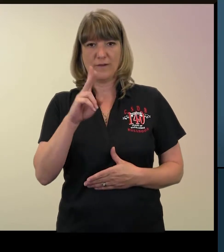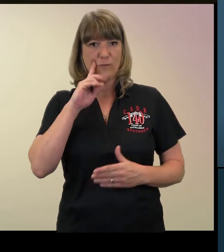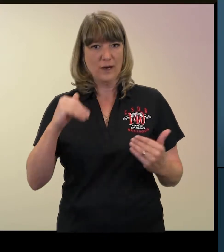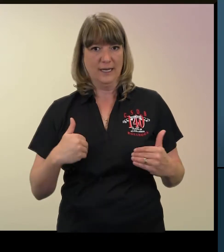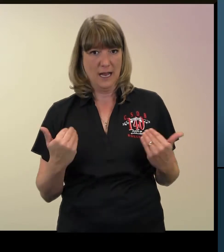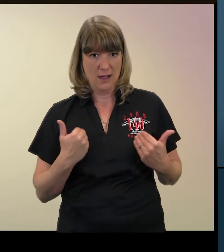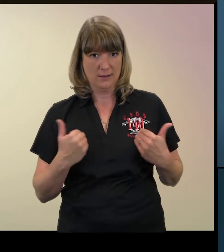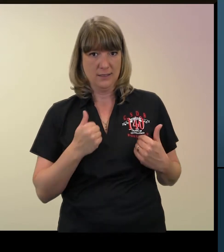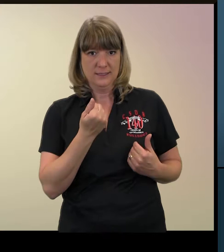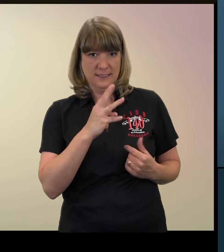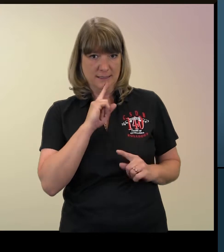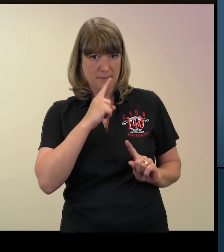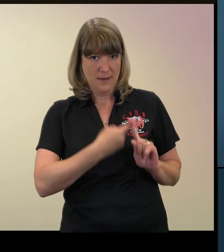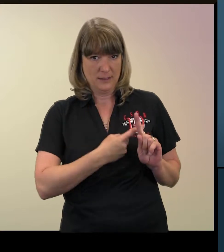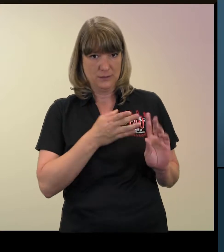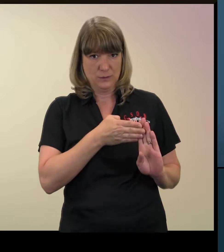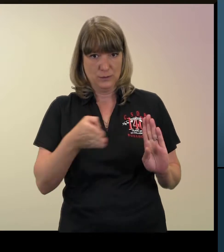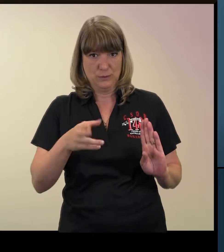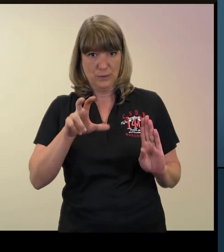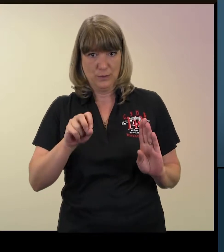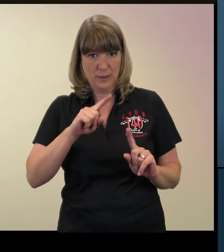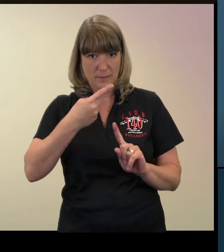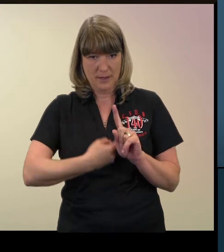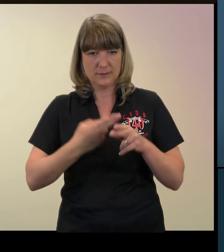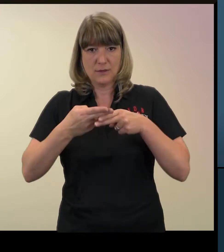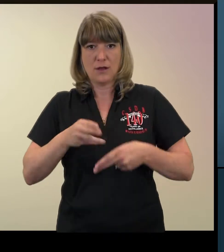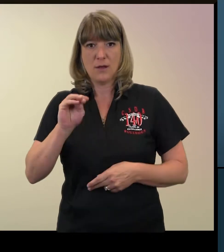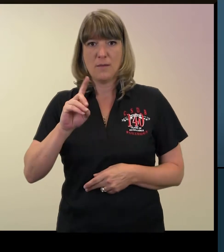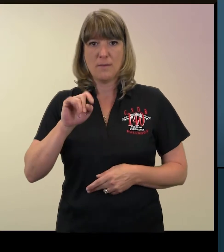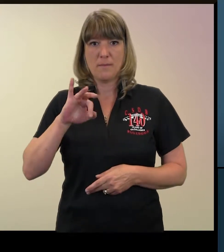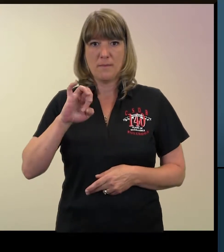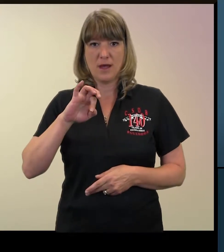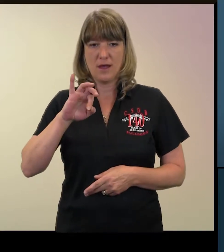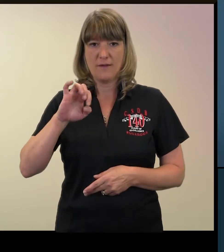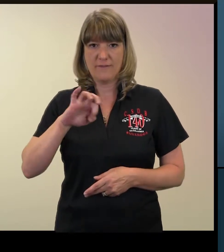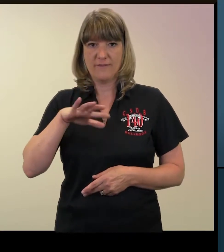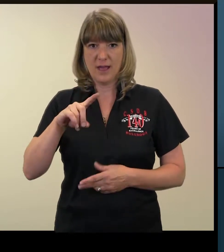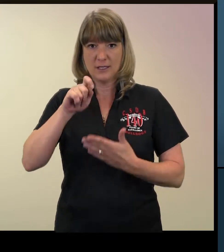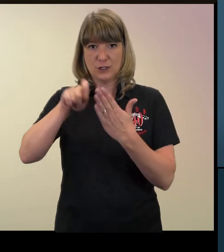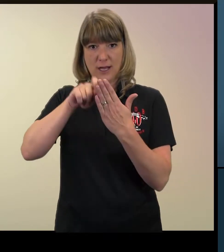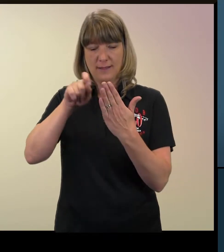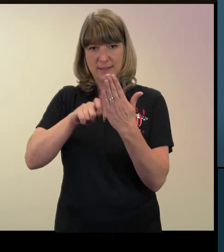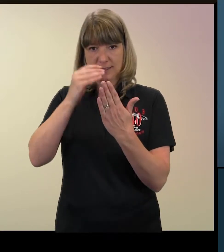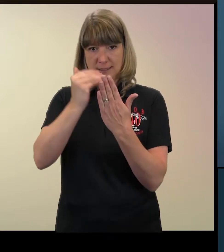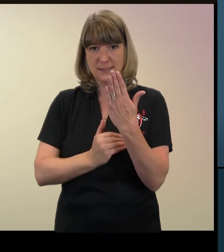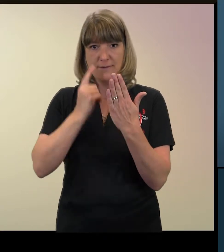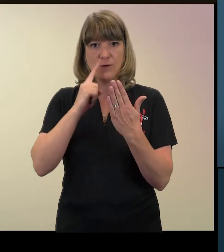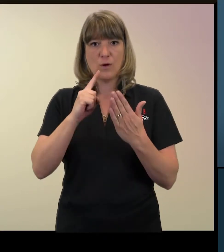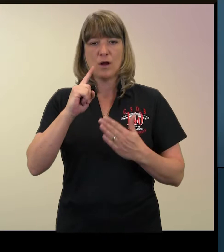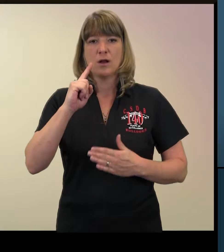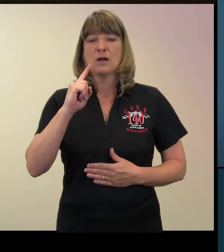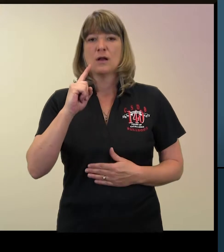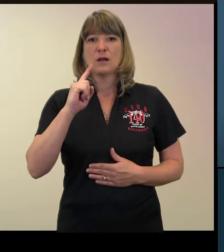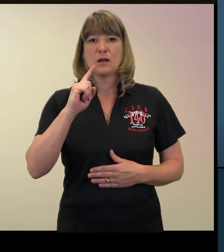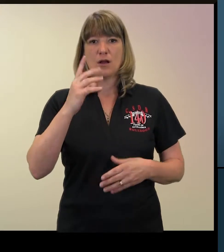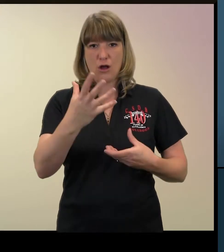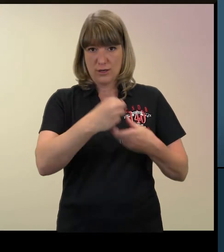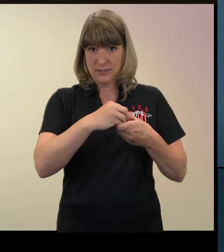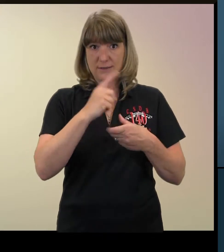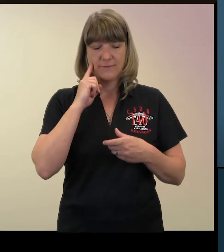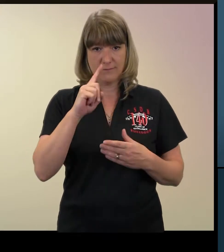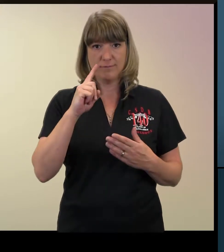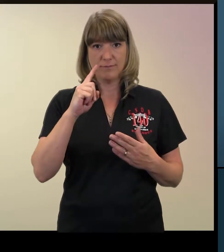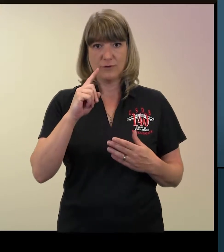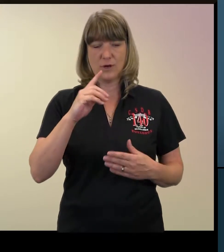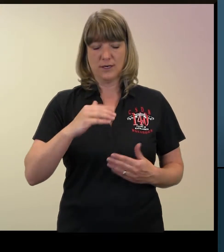about 16 months to 30 months, is called the Modified Checklist for Autism in Toddlers. And there's a revised version